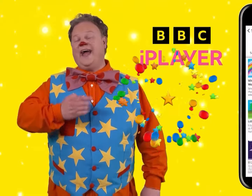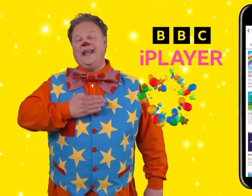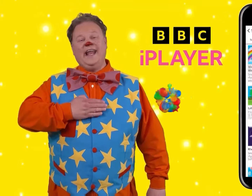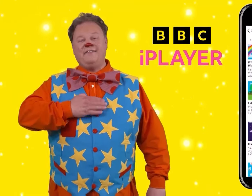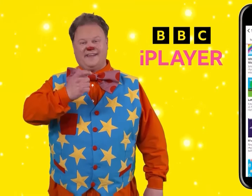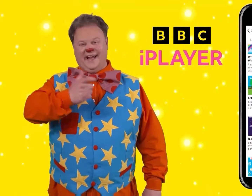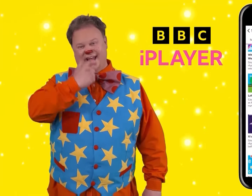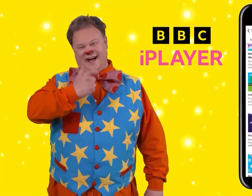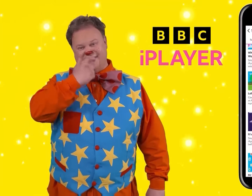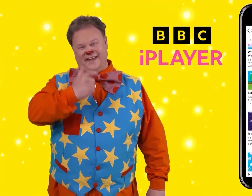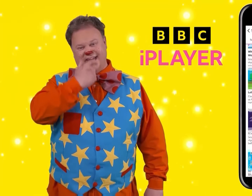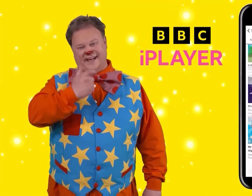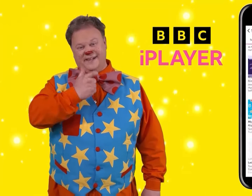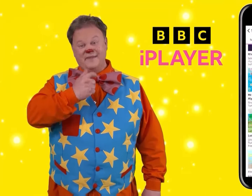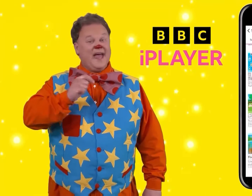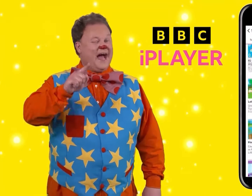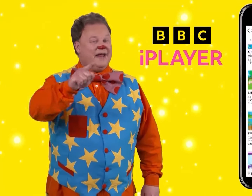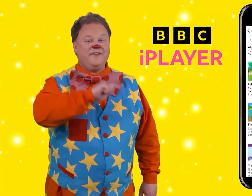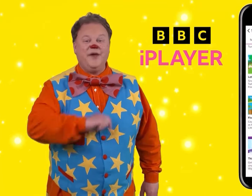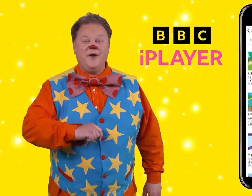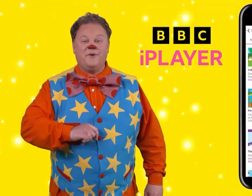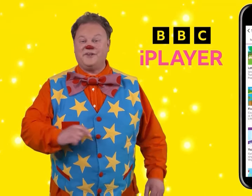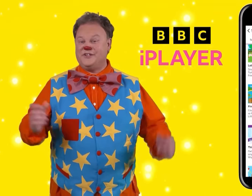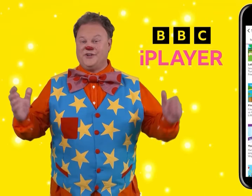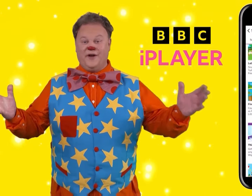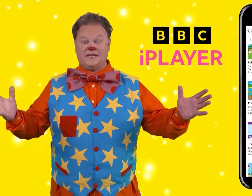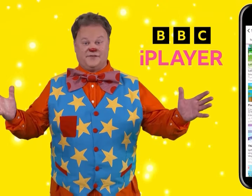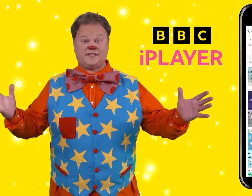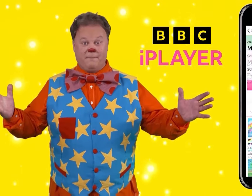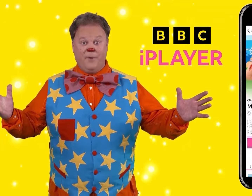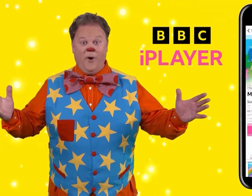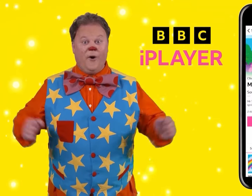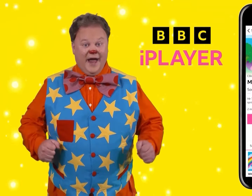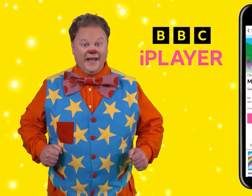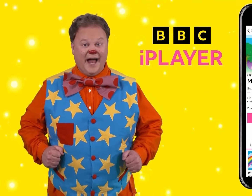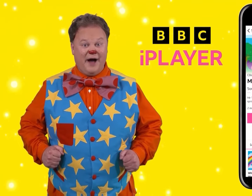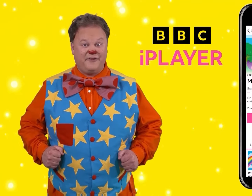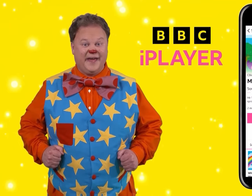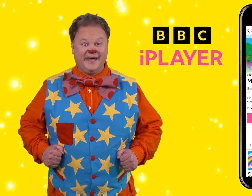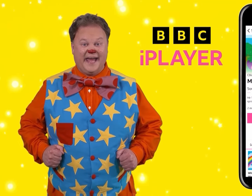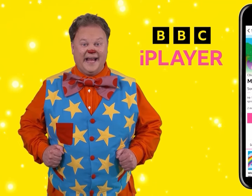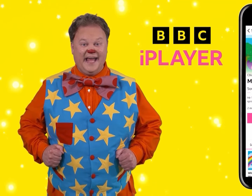I love to laugh and giggle. And if you want to join us for some more laughing and giggling,